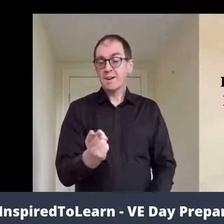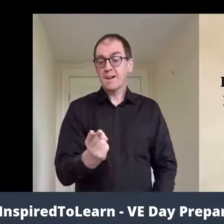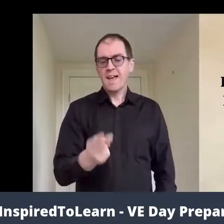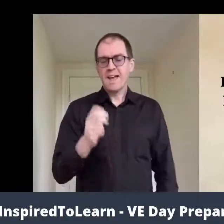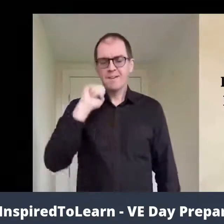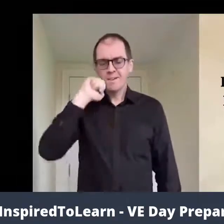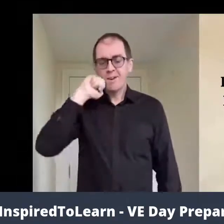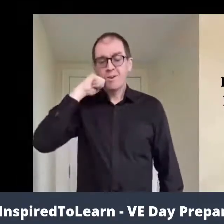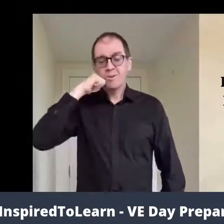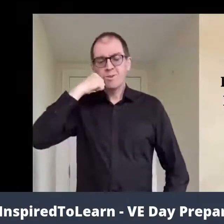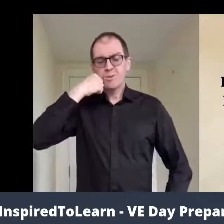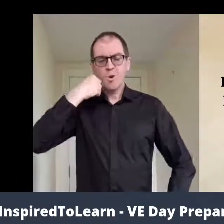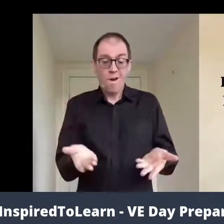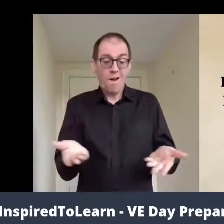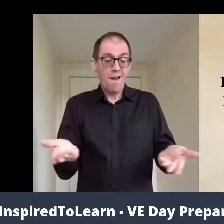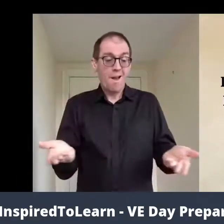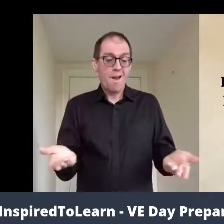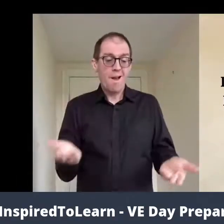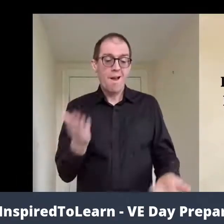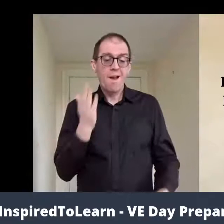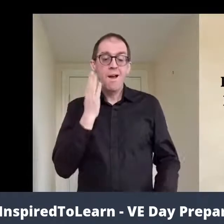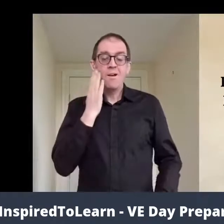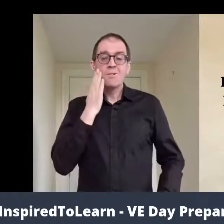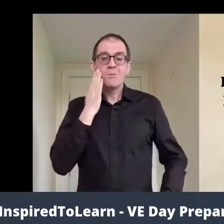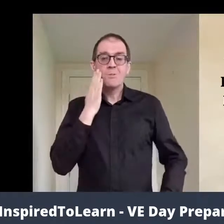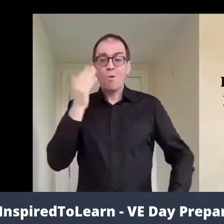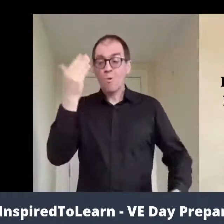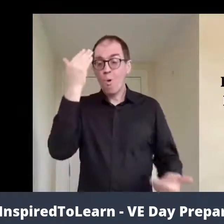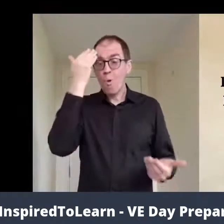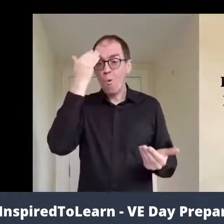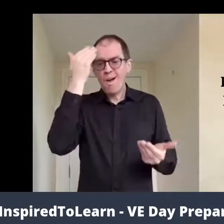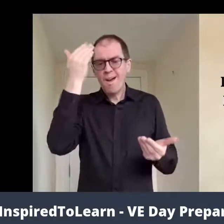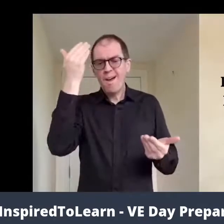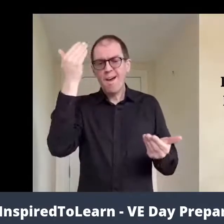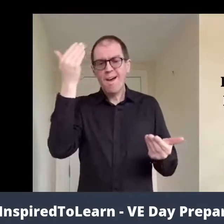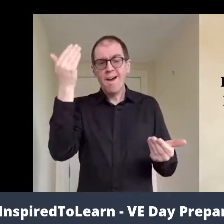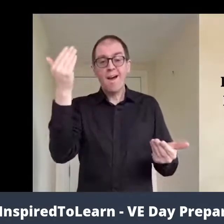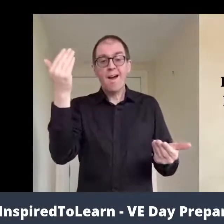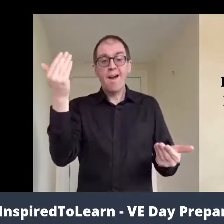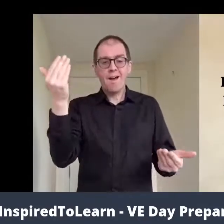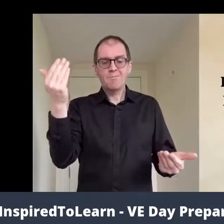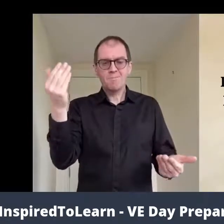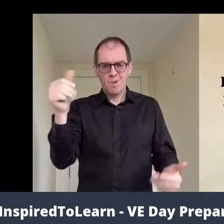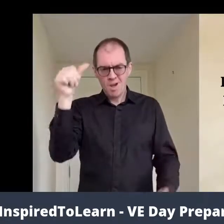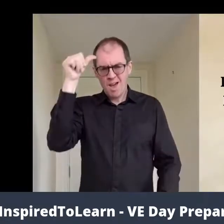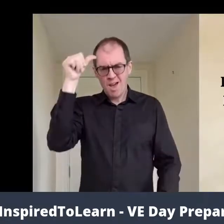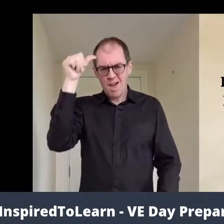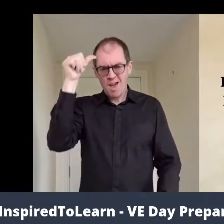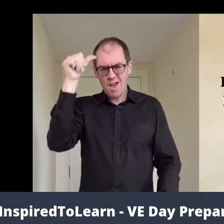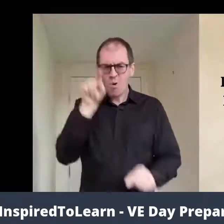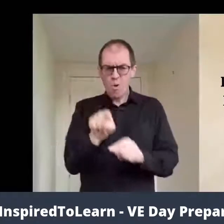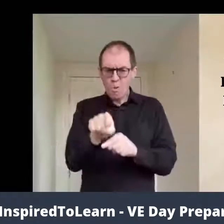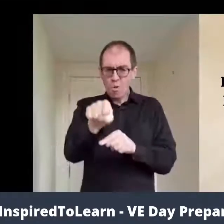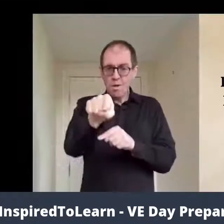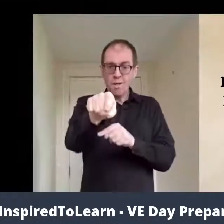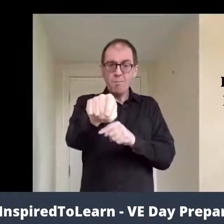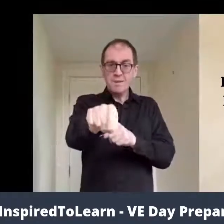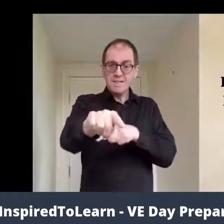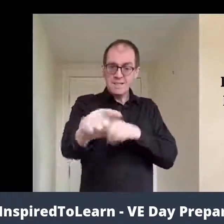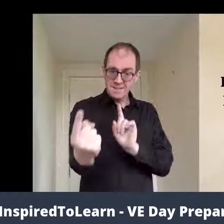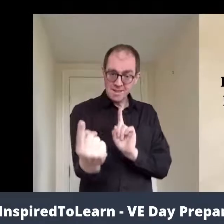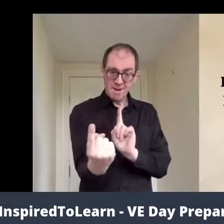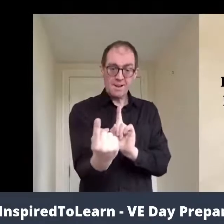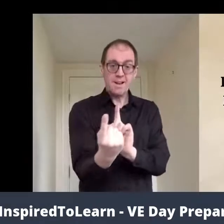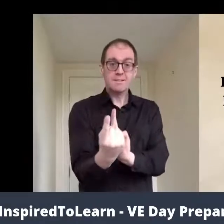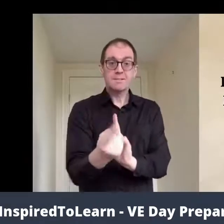We'll meet again, don't know where, don't know where, but I know